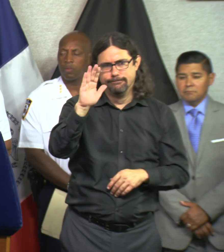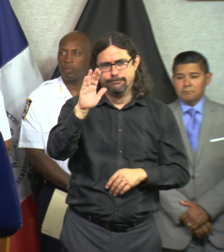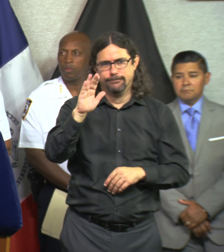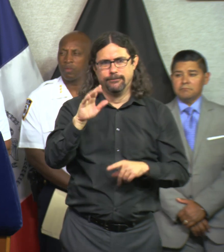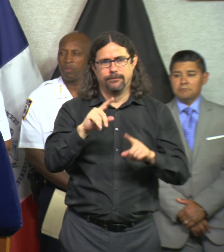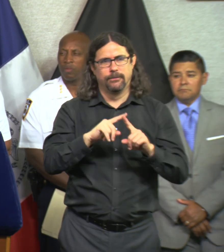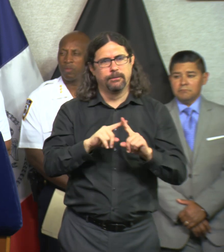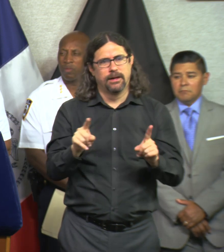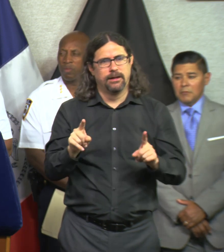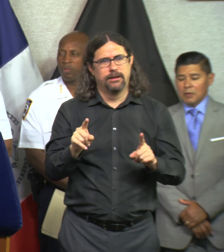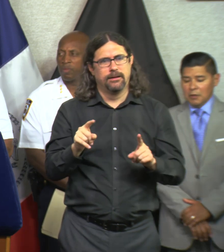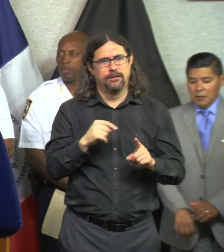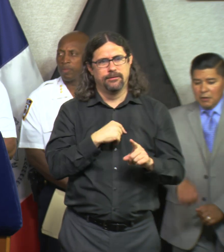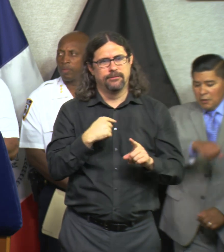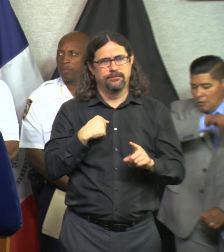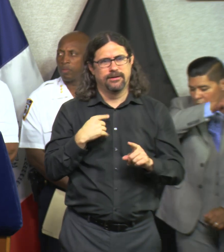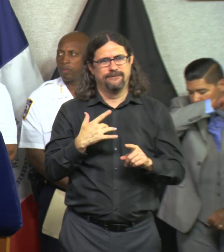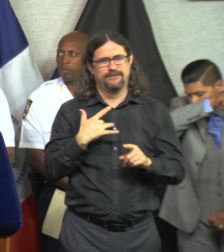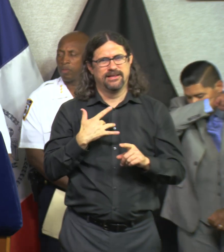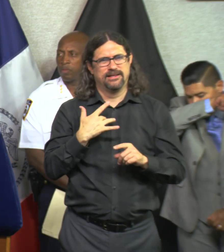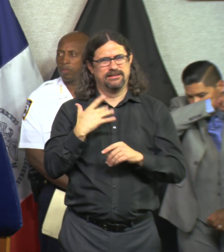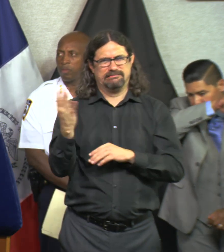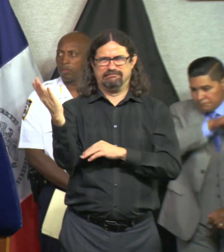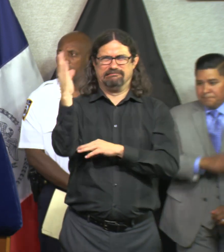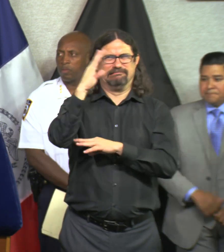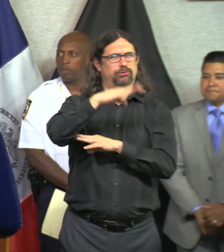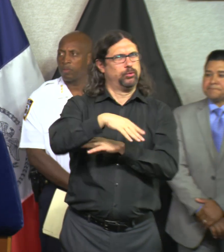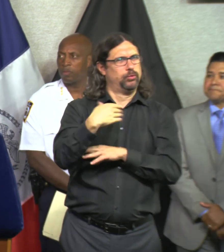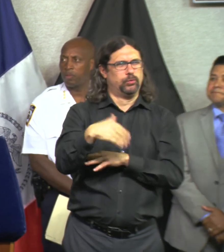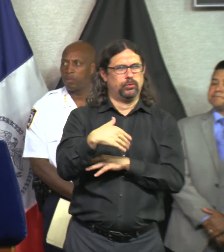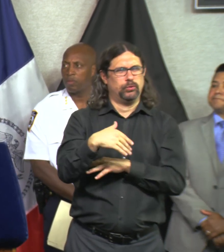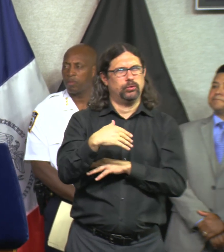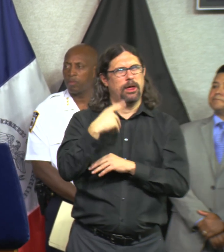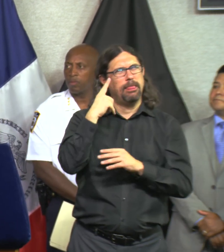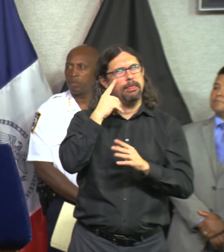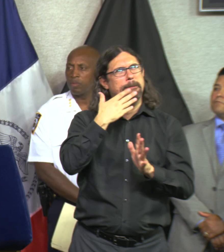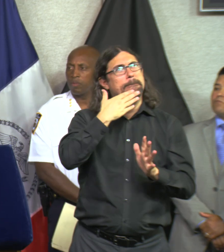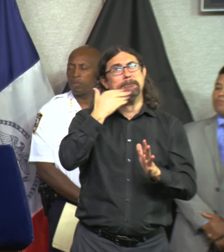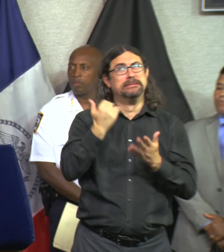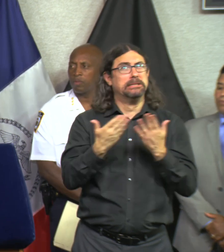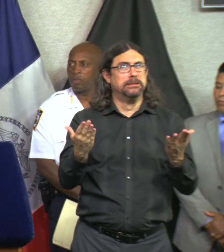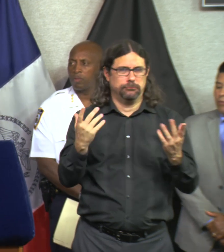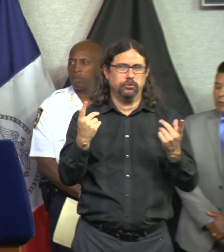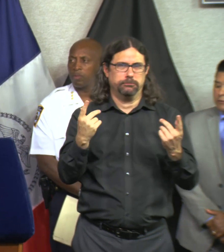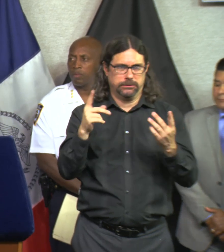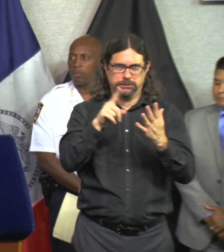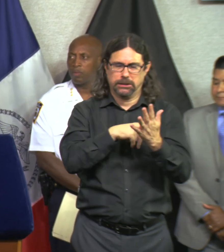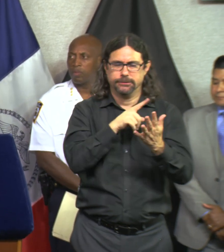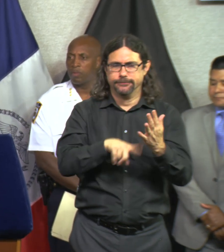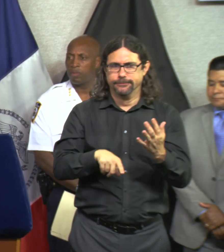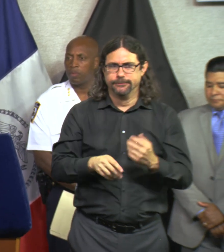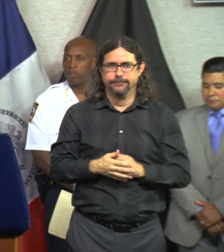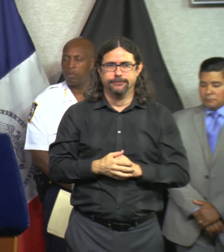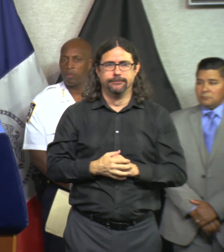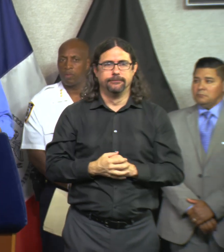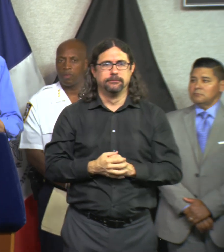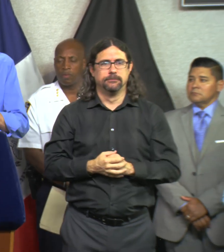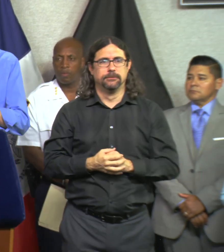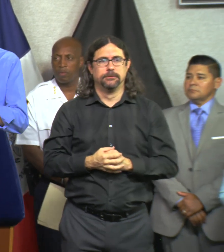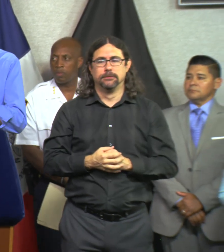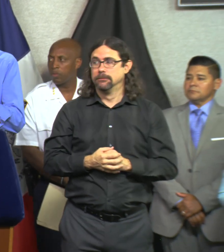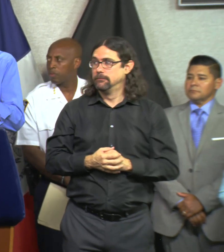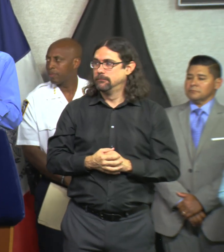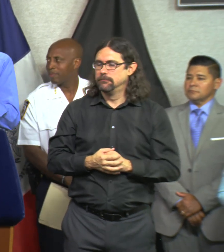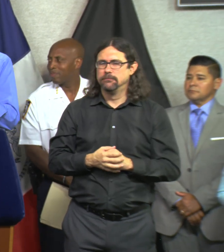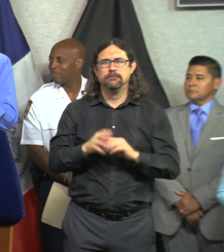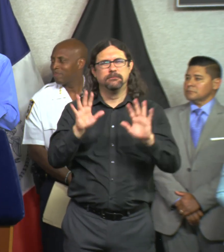best interest to cancel. So let me say it a little bit more simply, because I was in the room where we were discussing it up here, and I know Mitch could be a